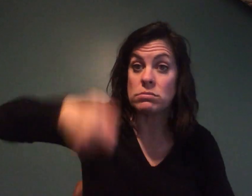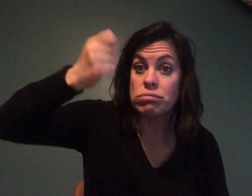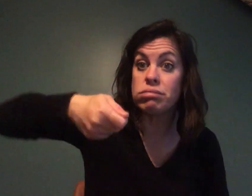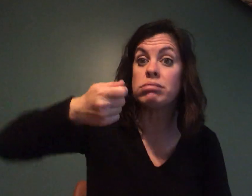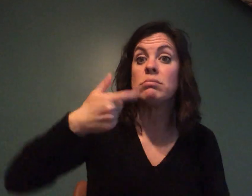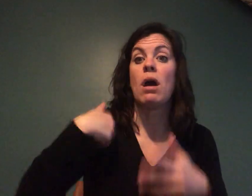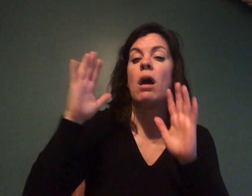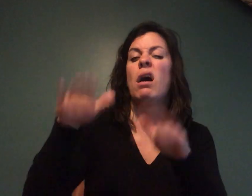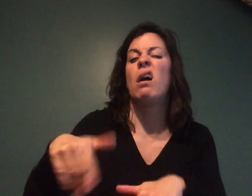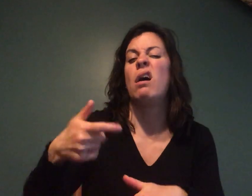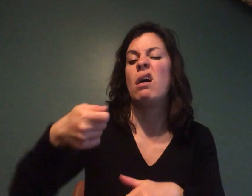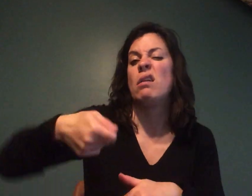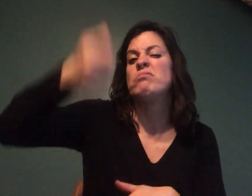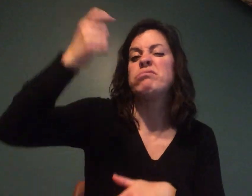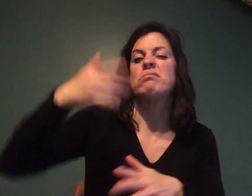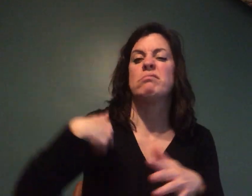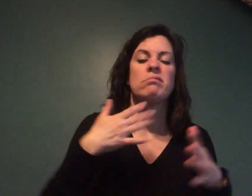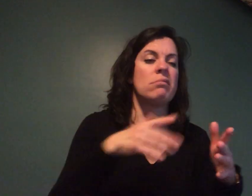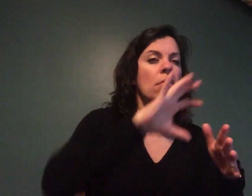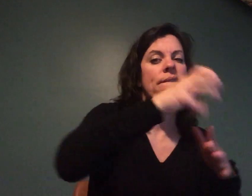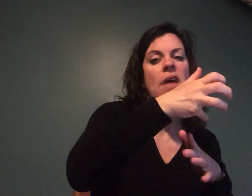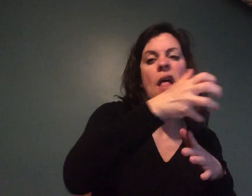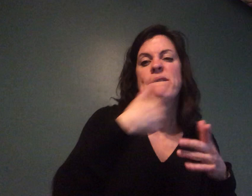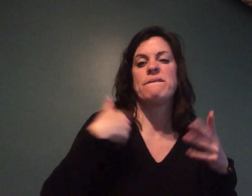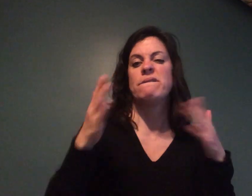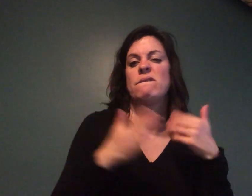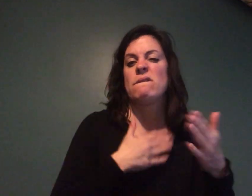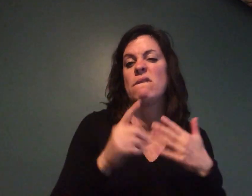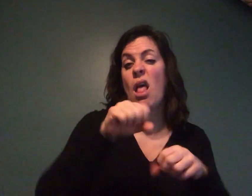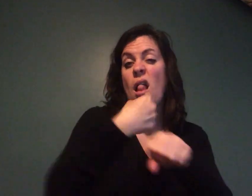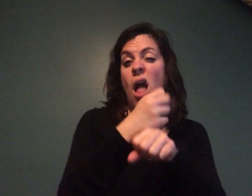You're welcome. Does anybody remember how we locked out a plug?